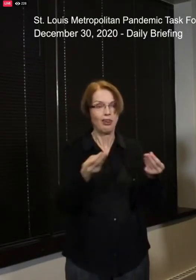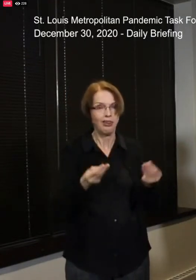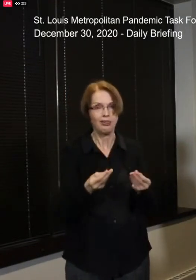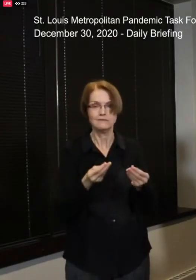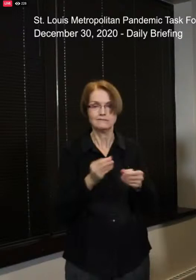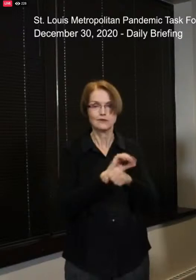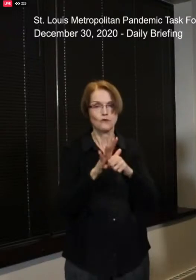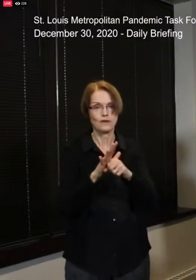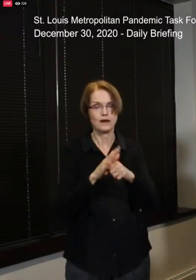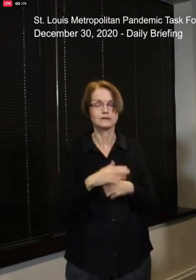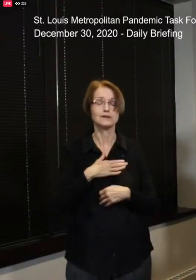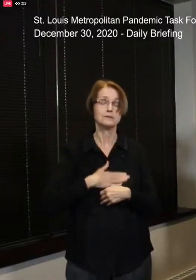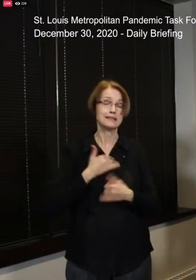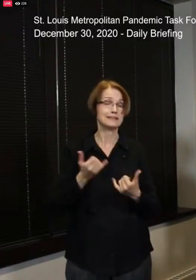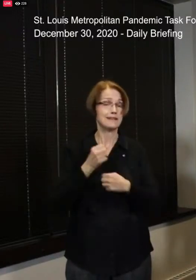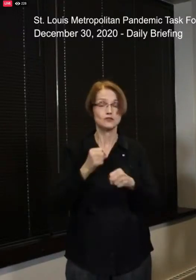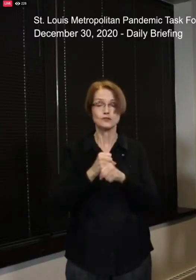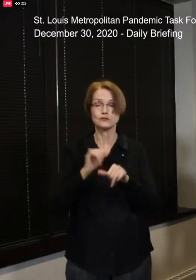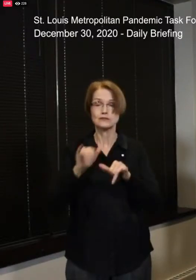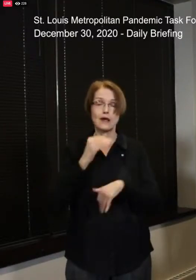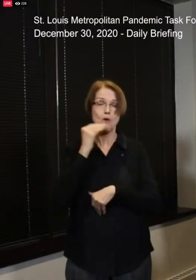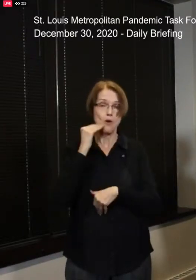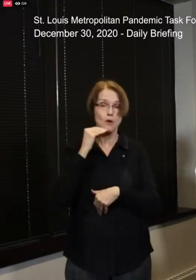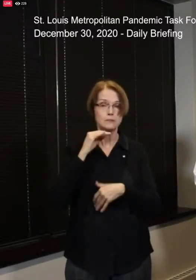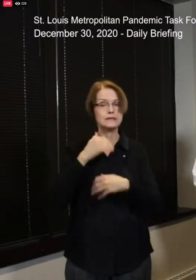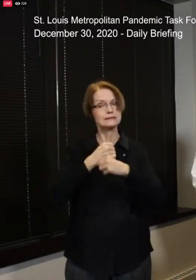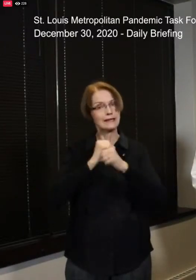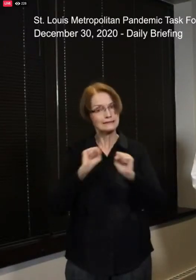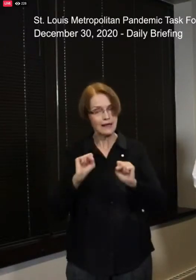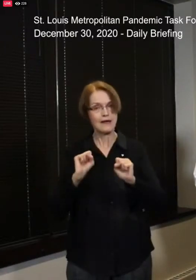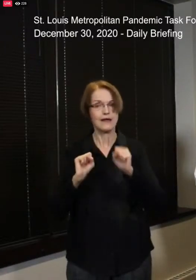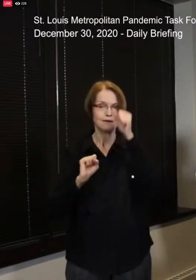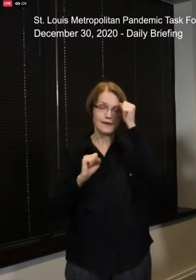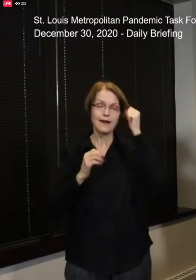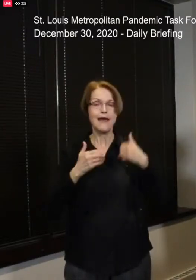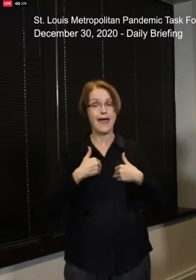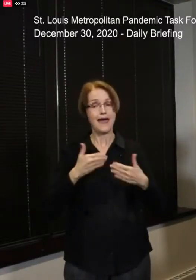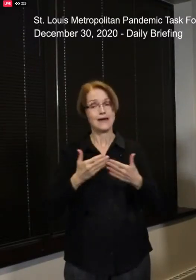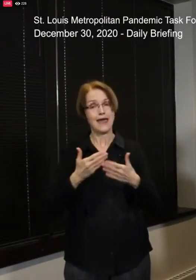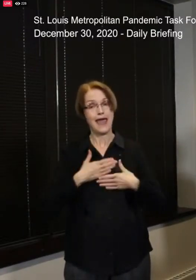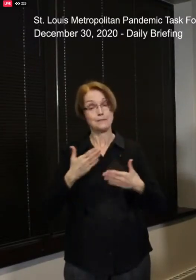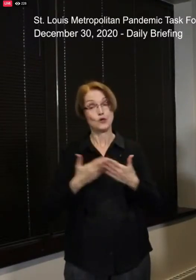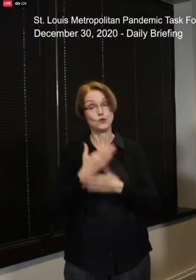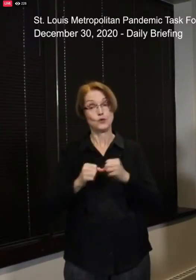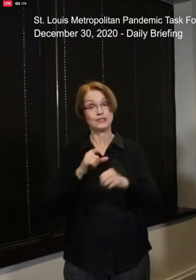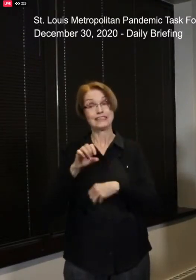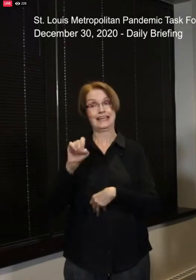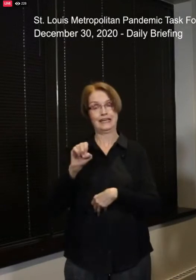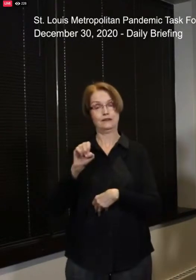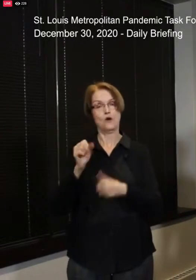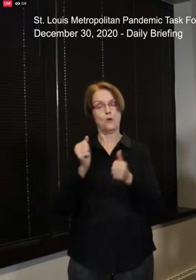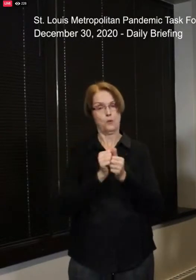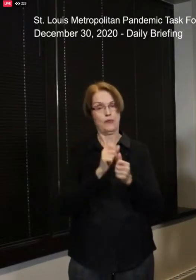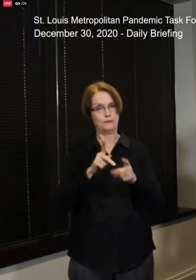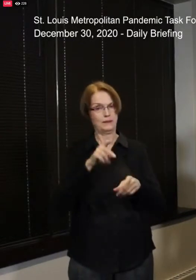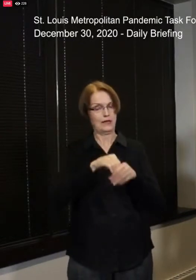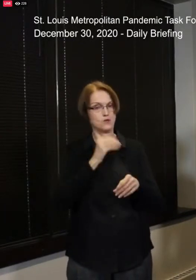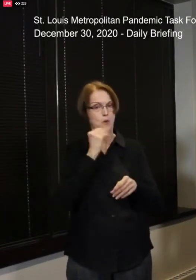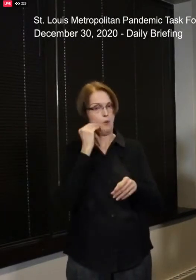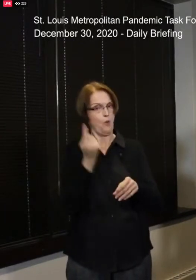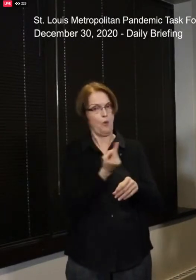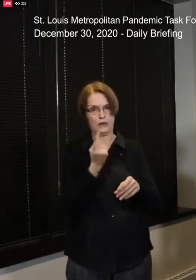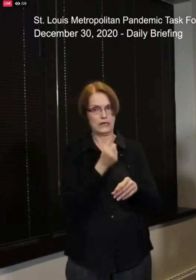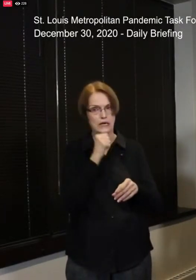this year, stay at home, stay safe, and have a happy New Year's Eve with the people that you live with. And with